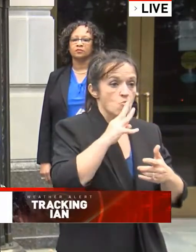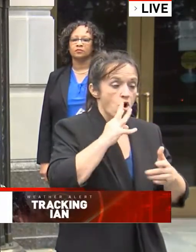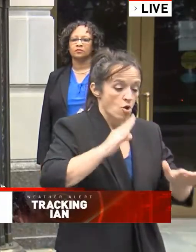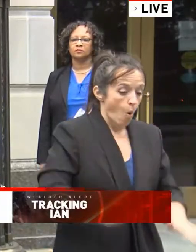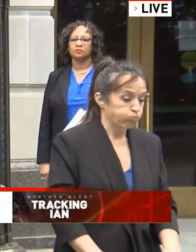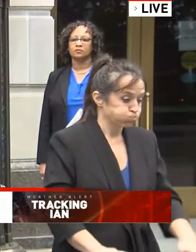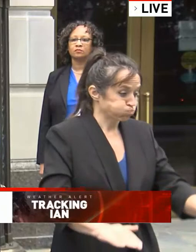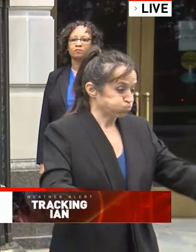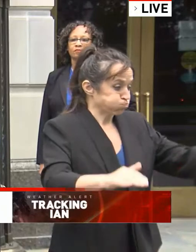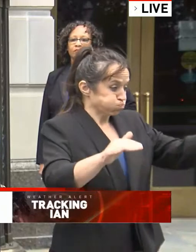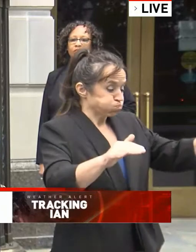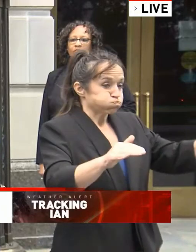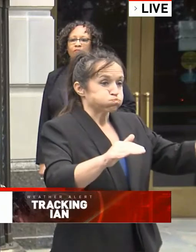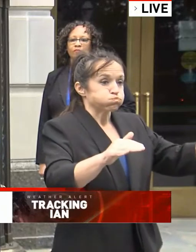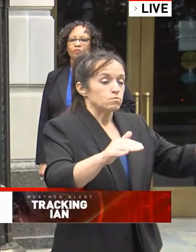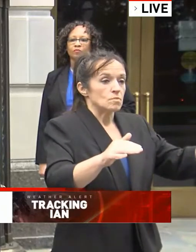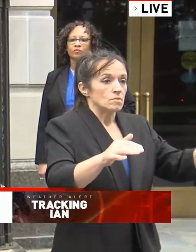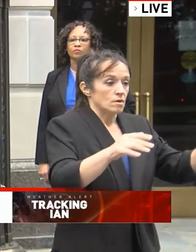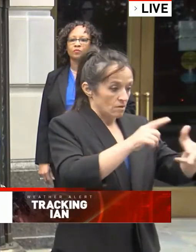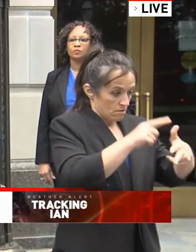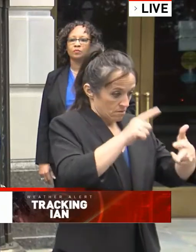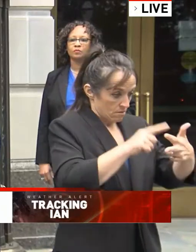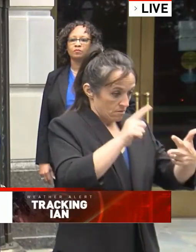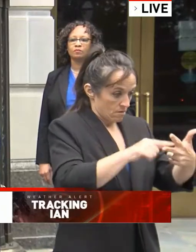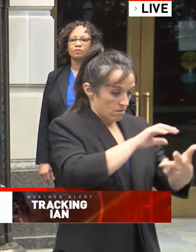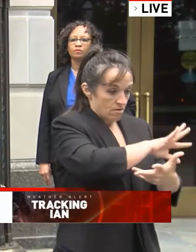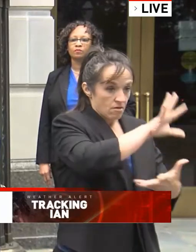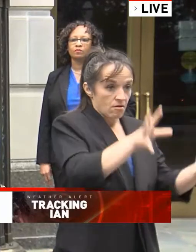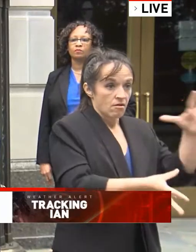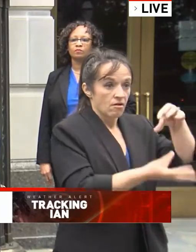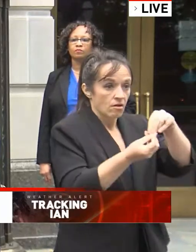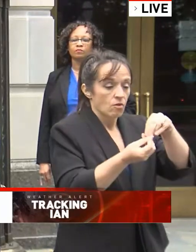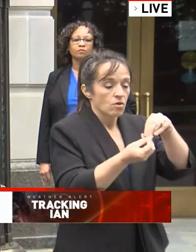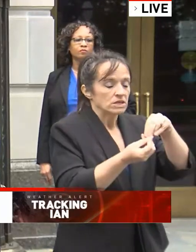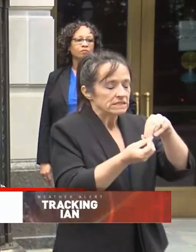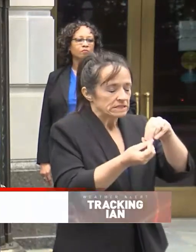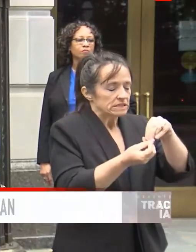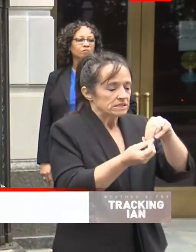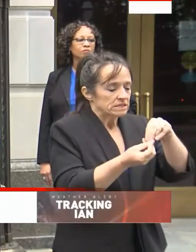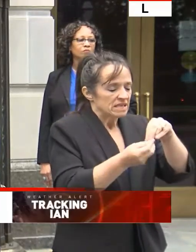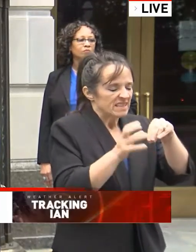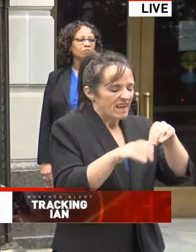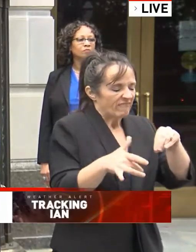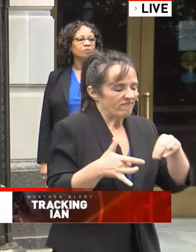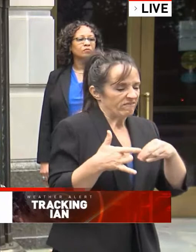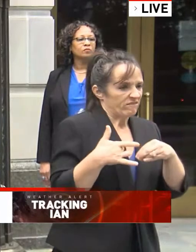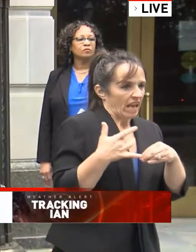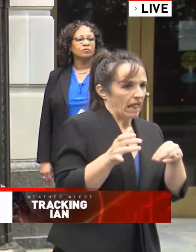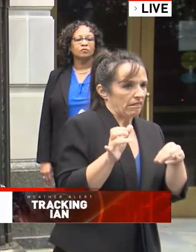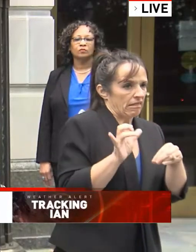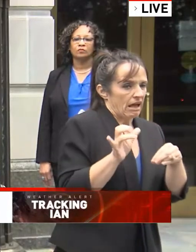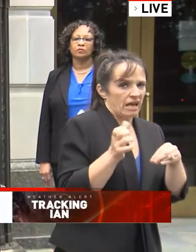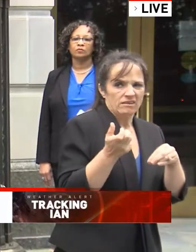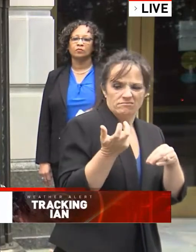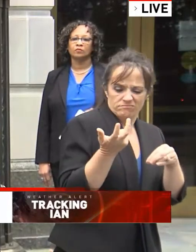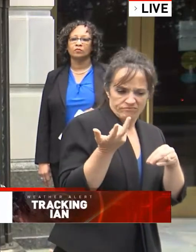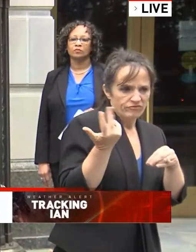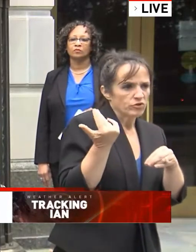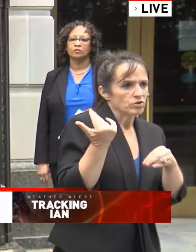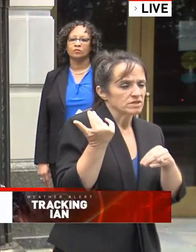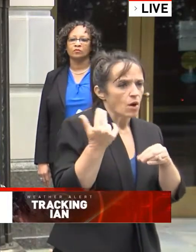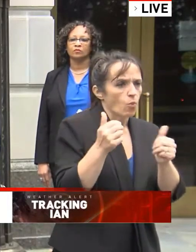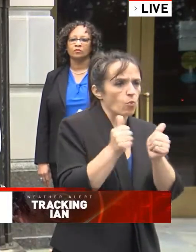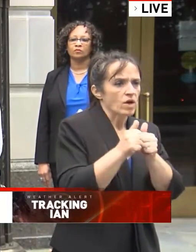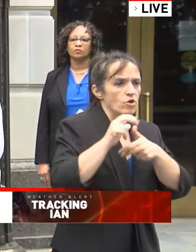that happening at the same time is very reminiscent of what we saw a few years ago